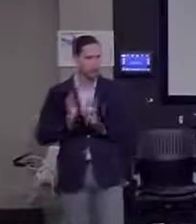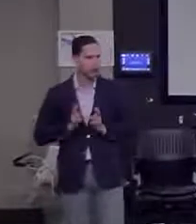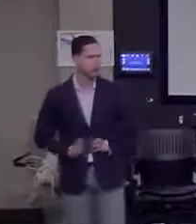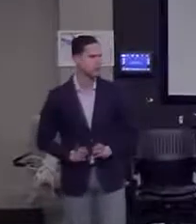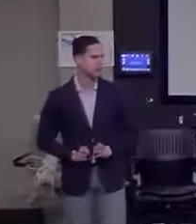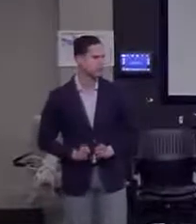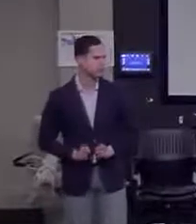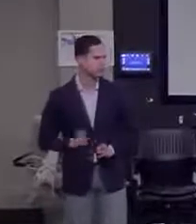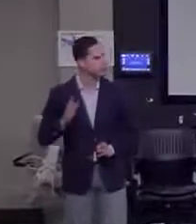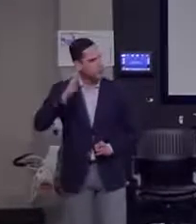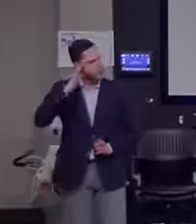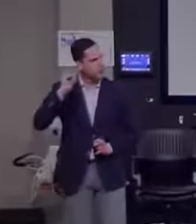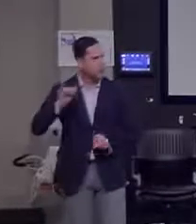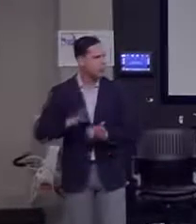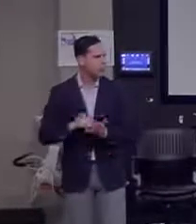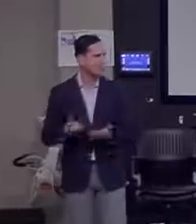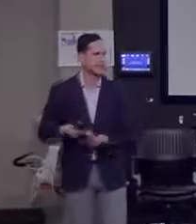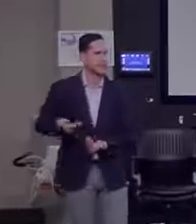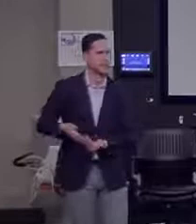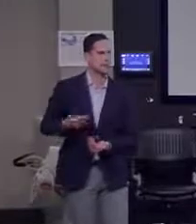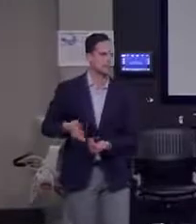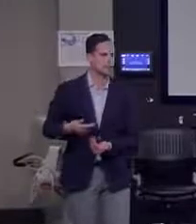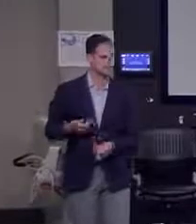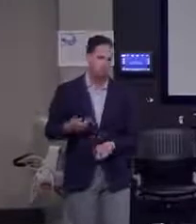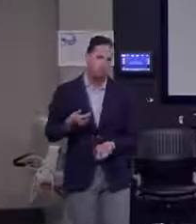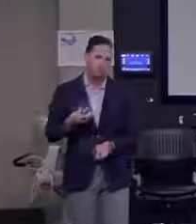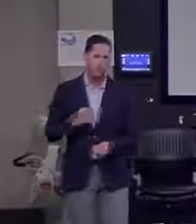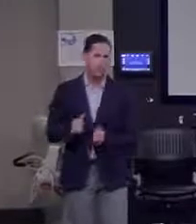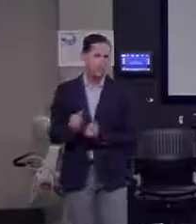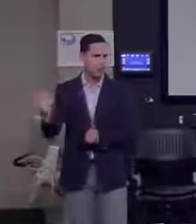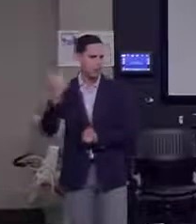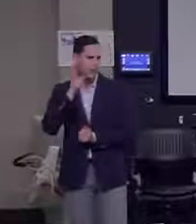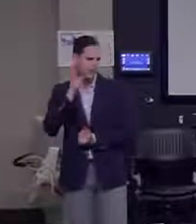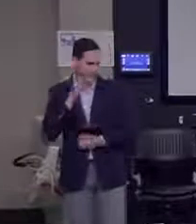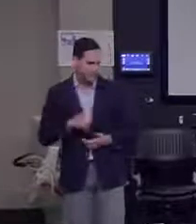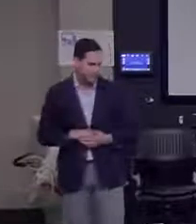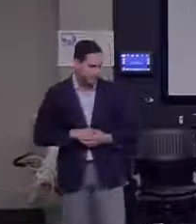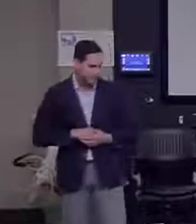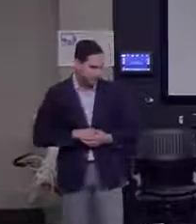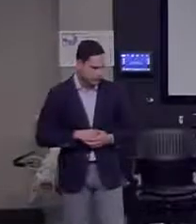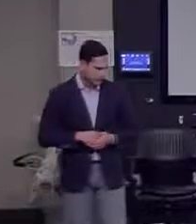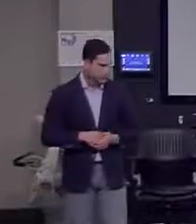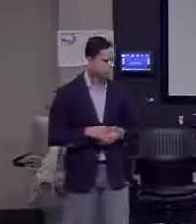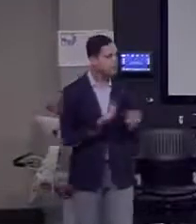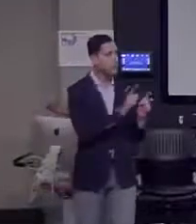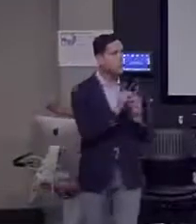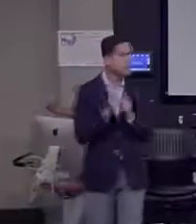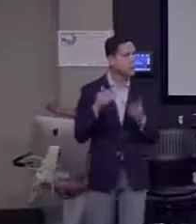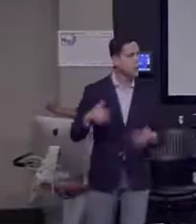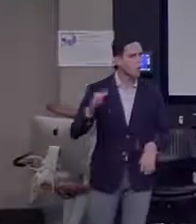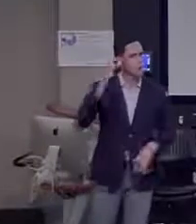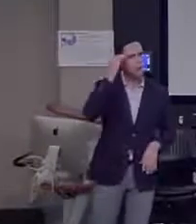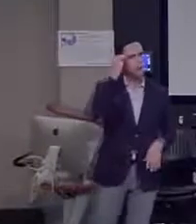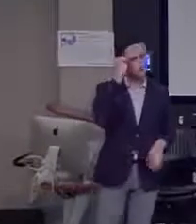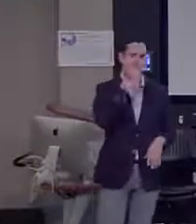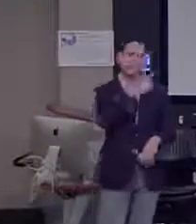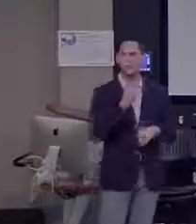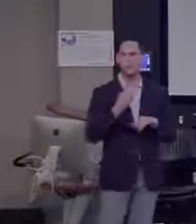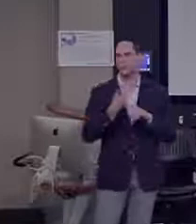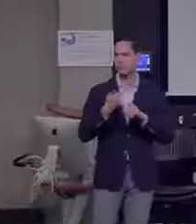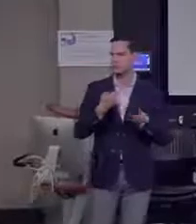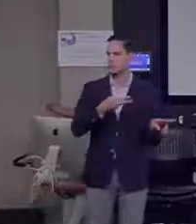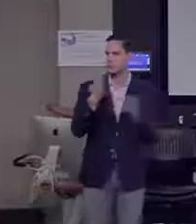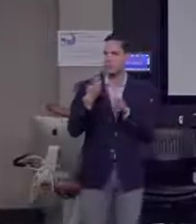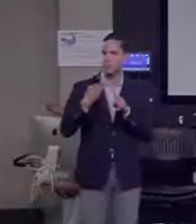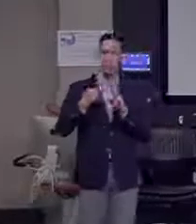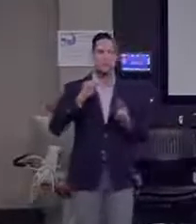being, in this case, the other human being mom. We also knew, and this is Sarah Roseberry's work,